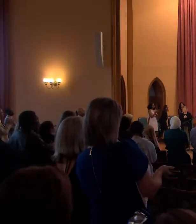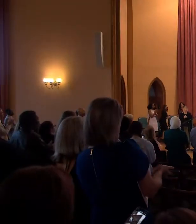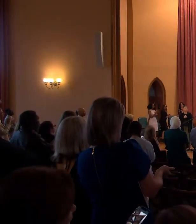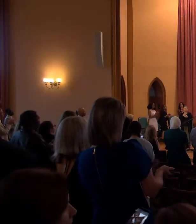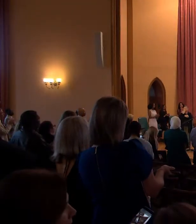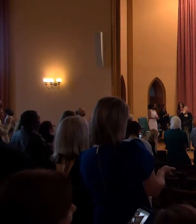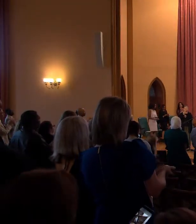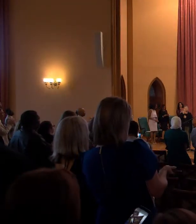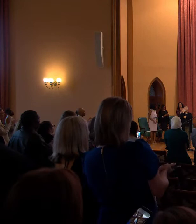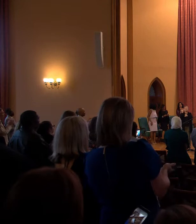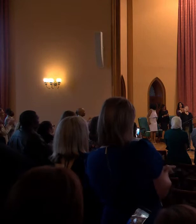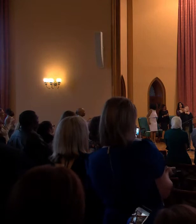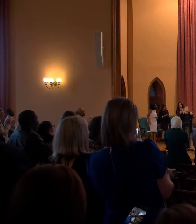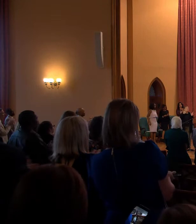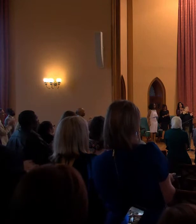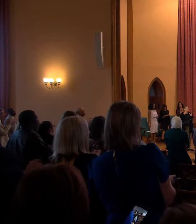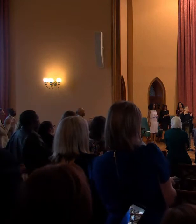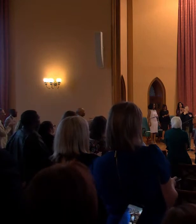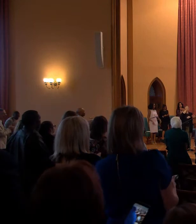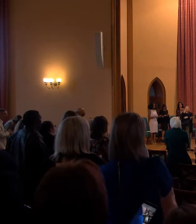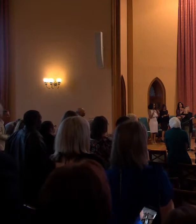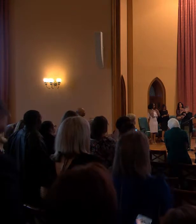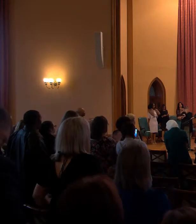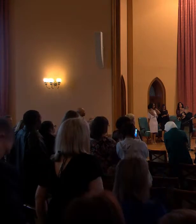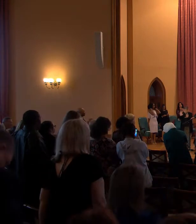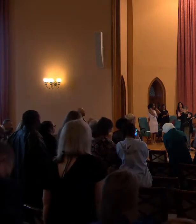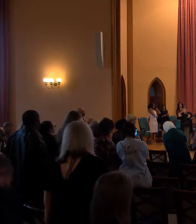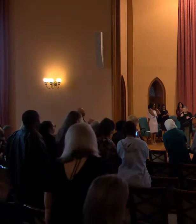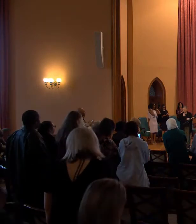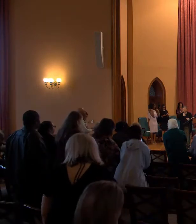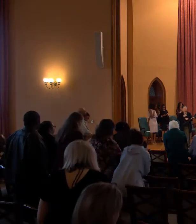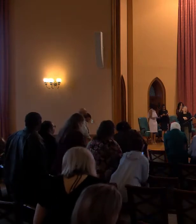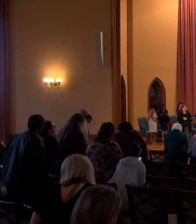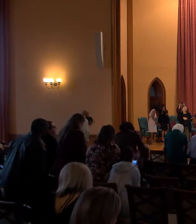you. Good morning, everybody, or rather, good afternoon.